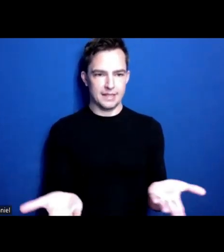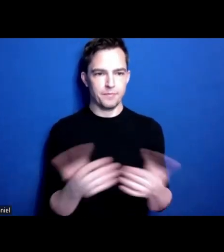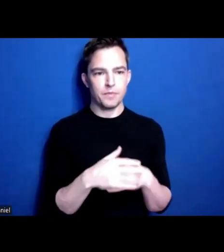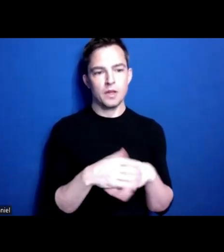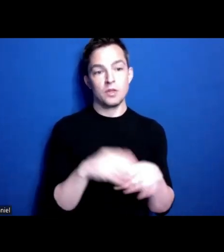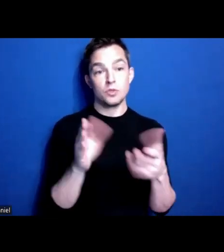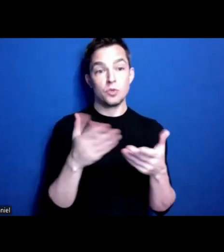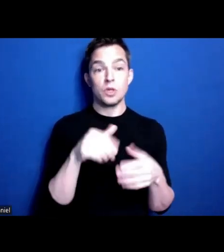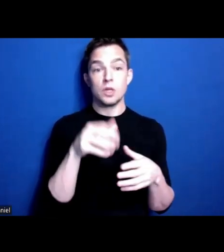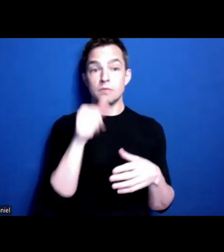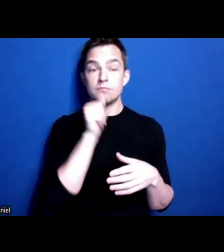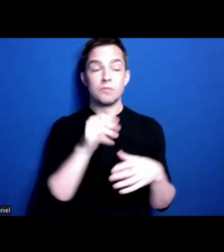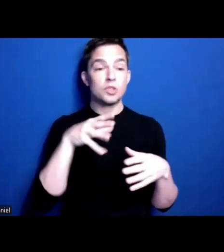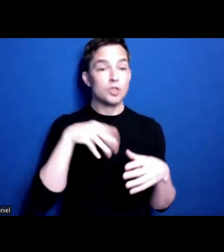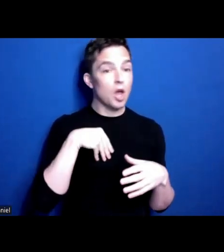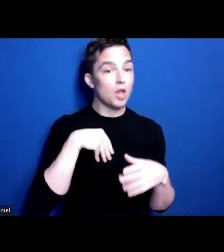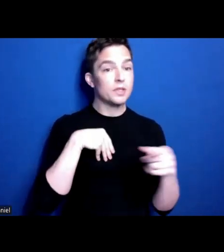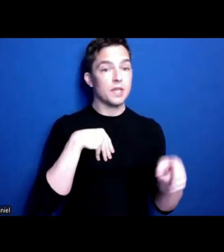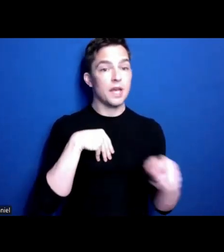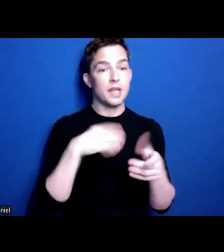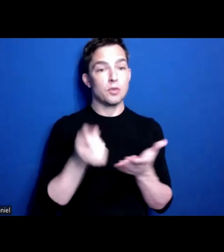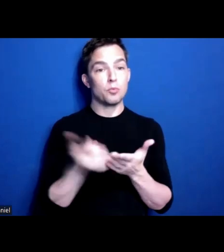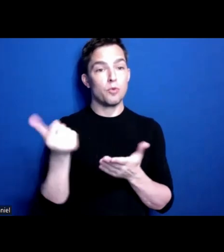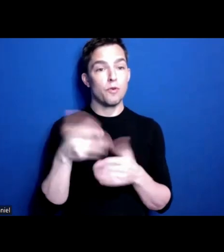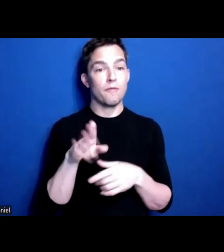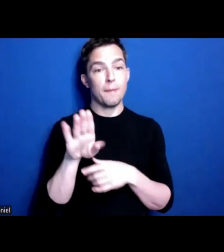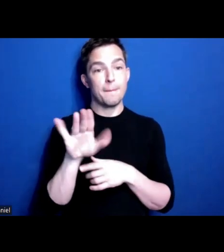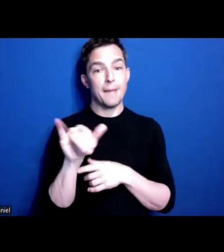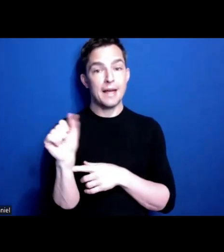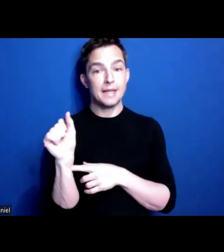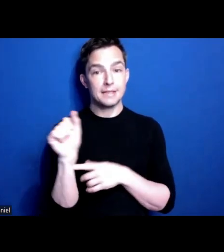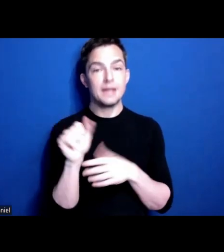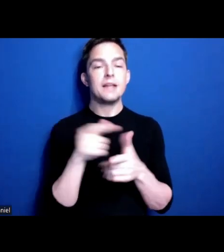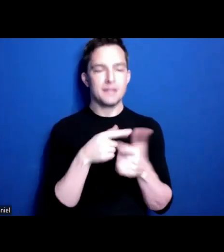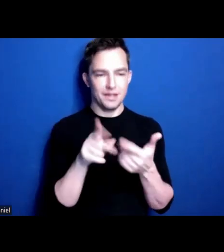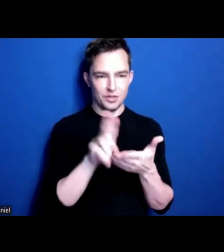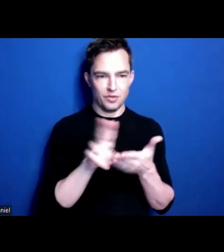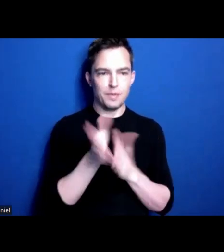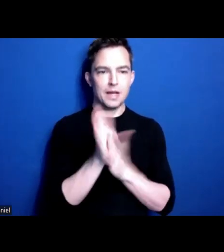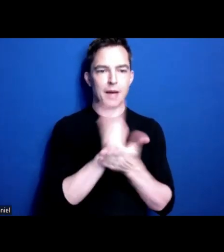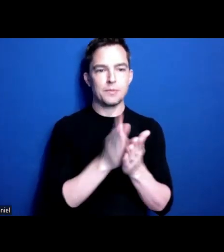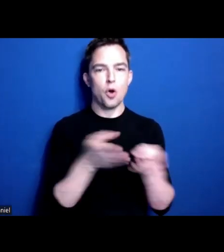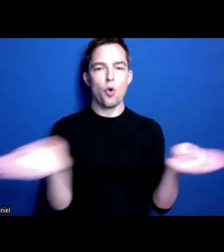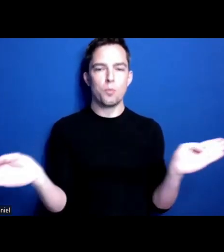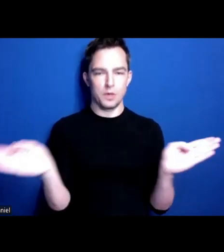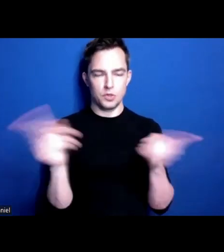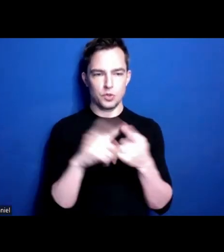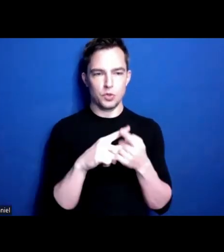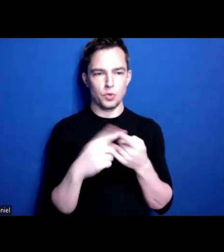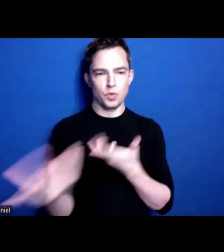of bias, the university becomes open to inclusions.